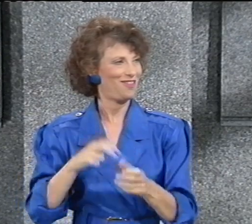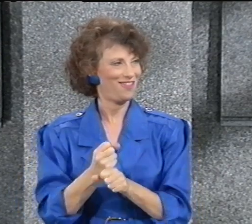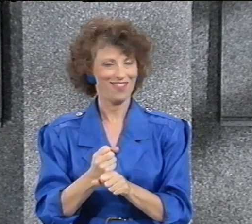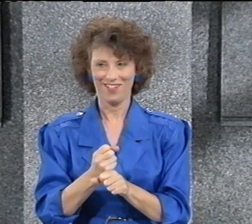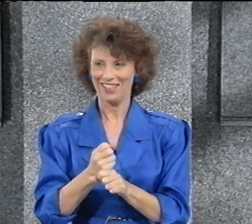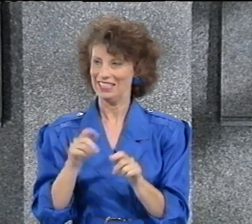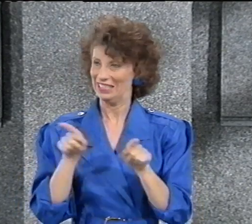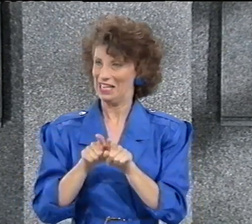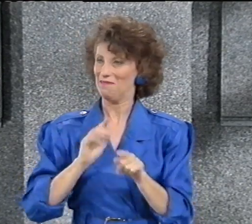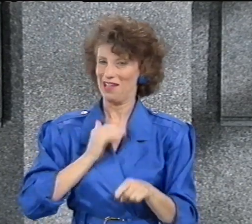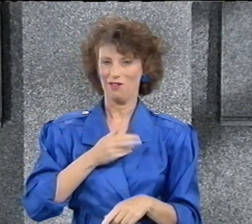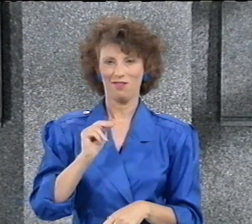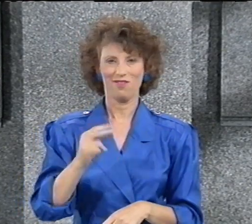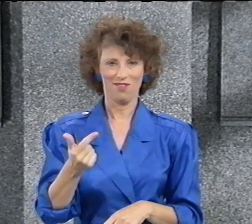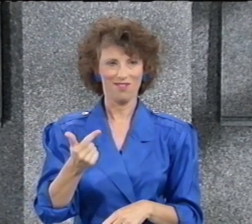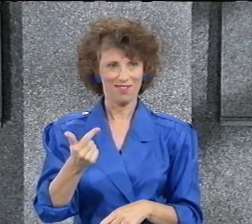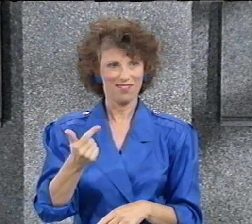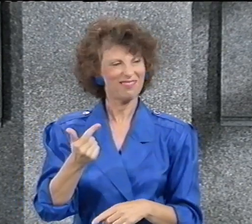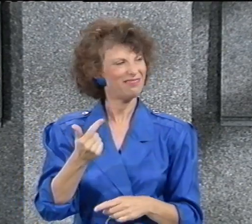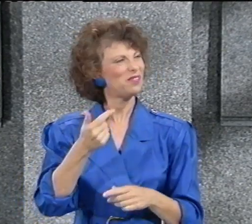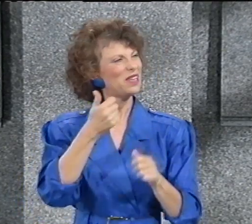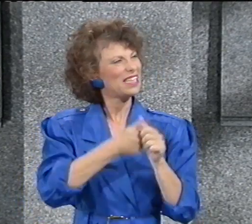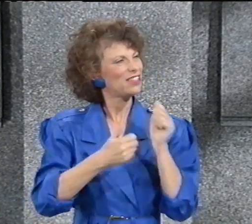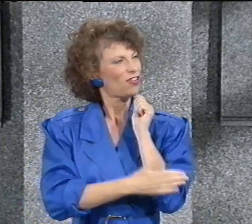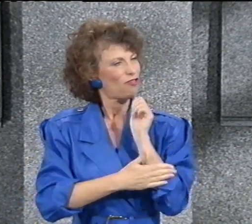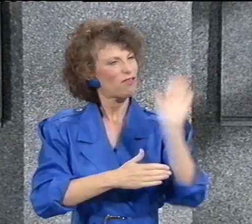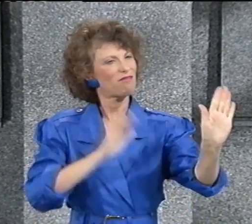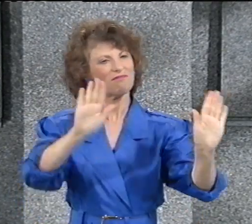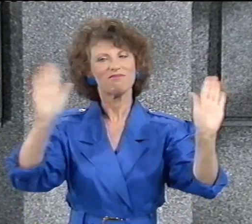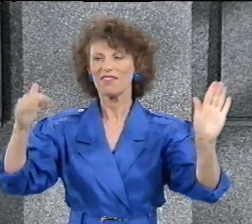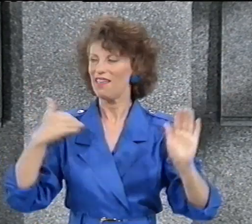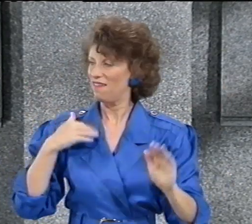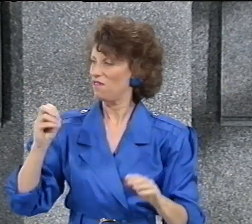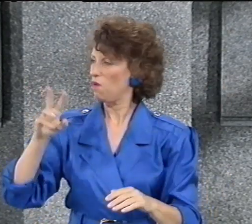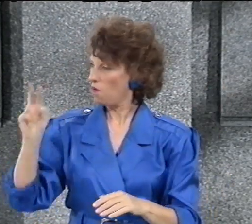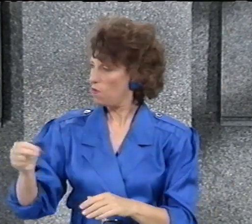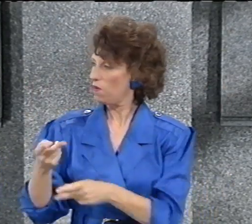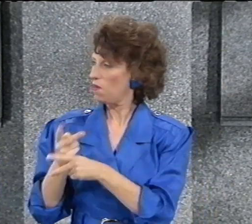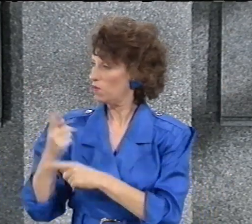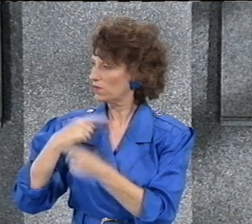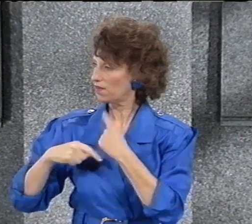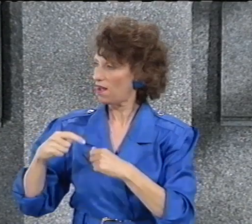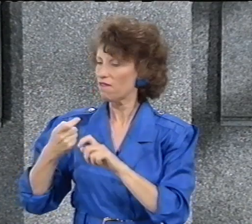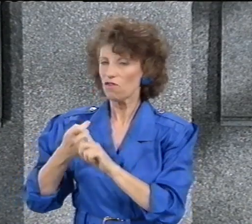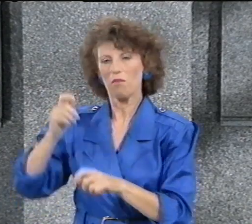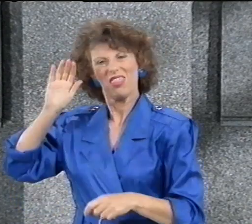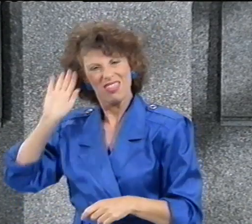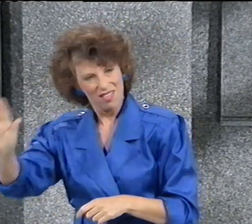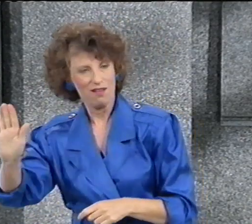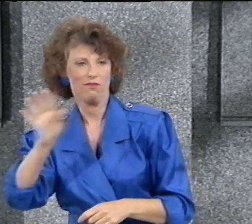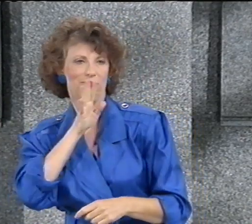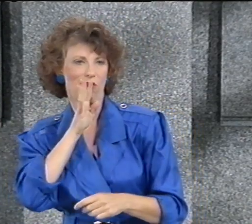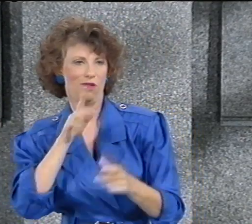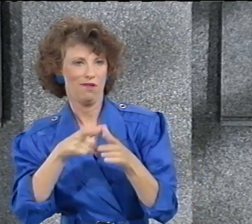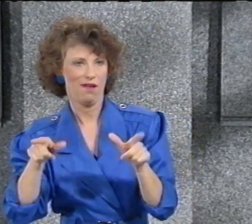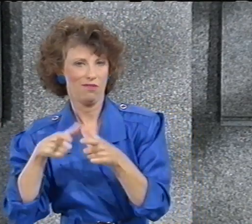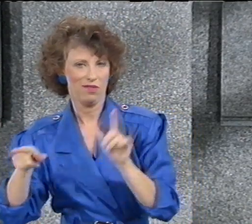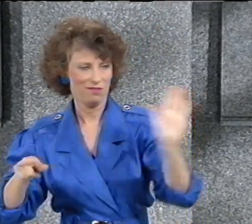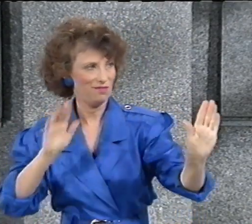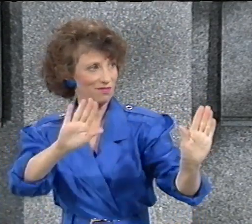become their sign for no good, the equivalent to our NG. So each country has their own loan signs that are